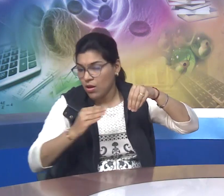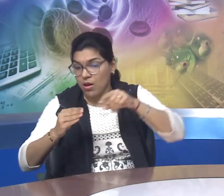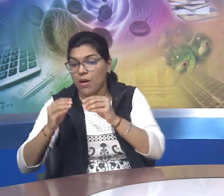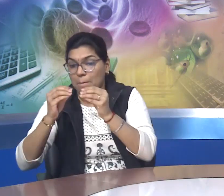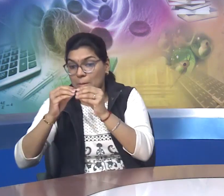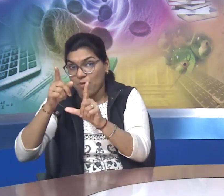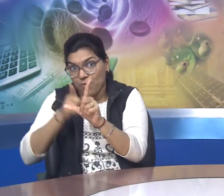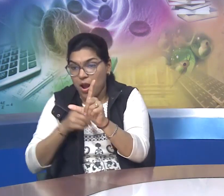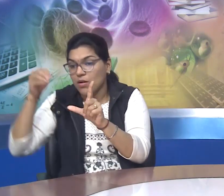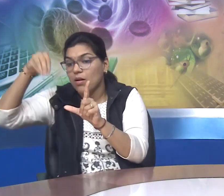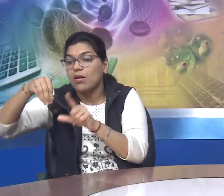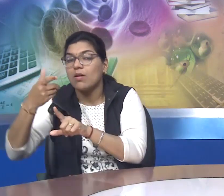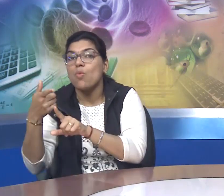and add by